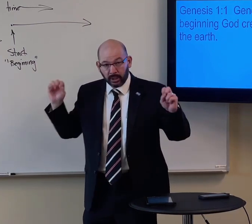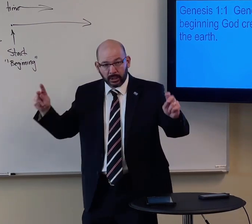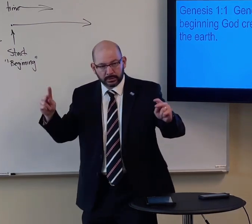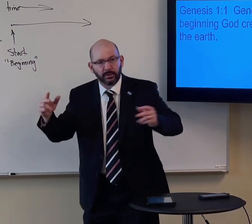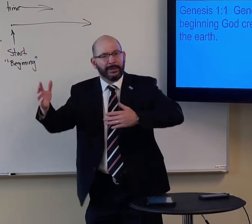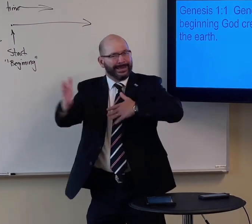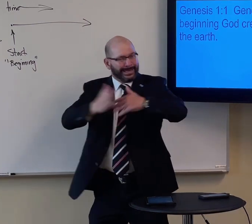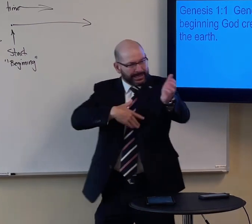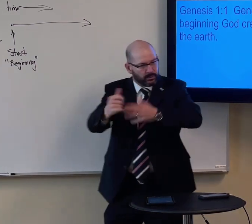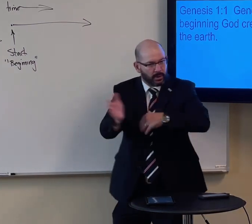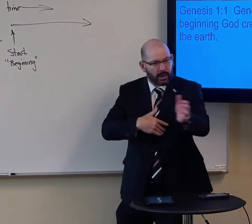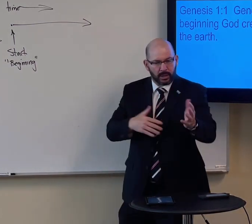Okay. Anyway.